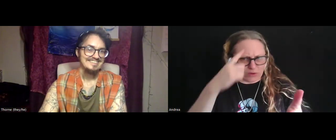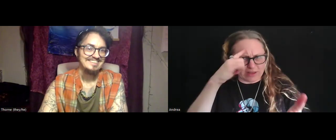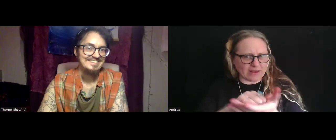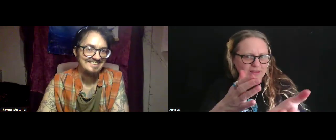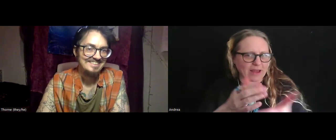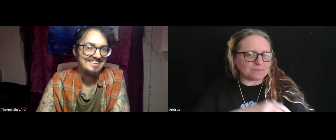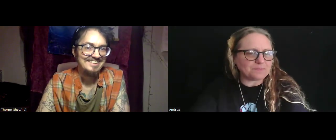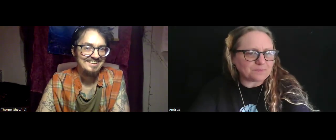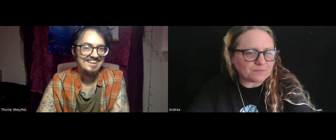do you think of that?